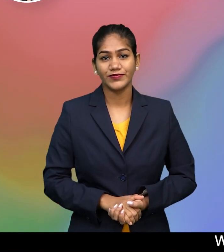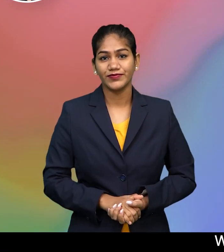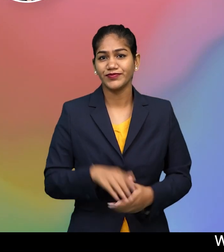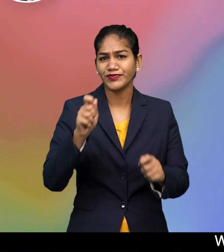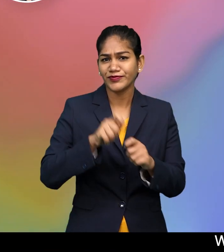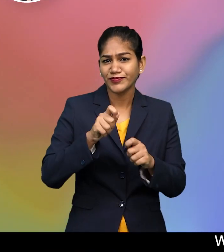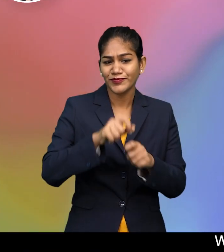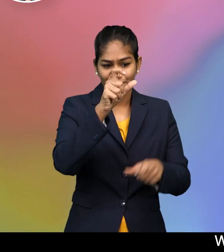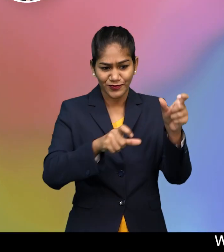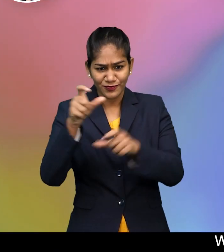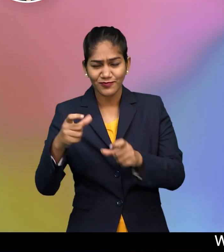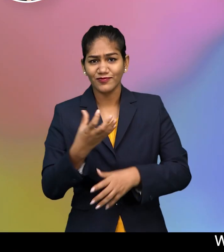working population,